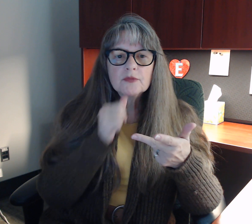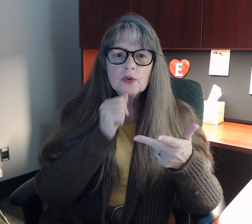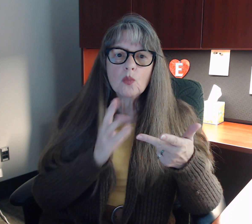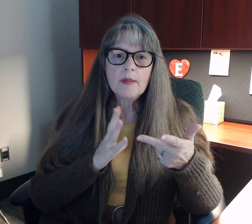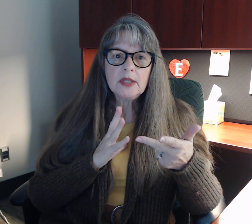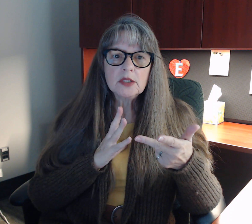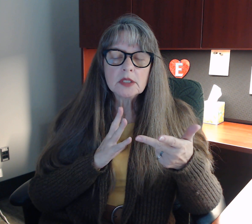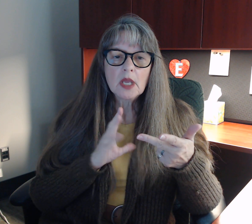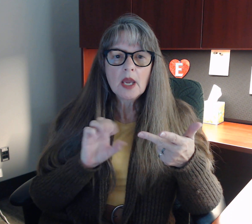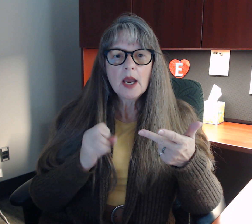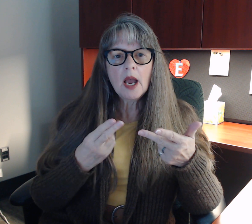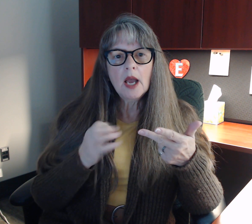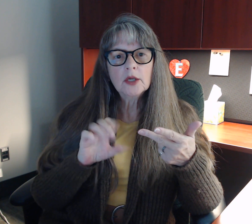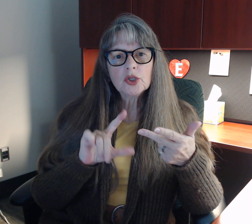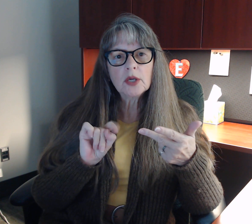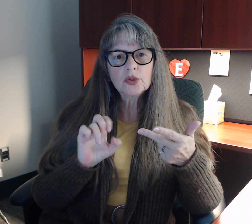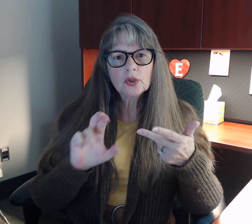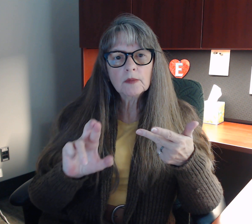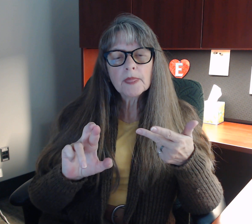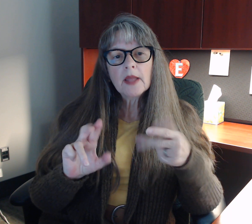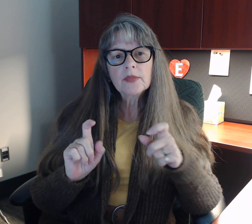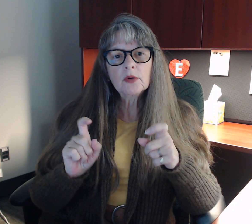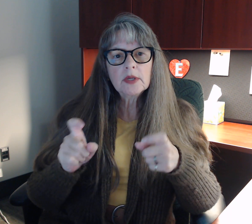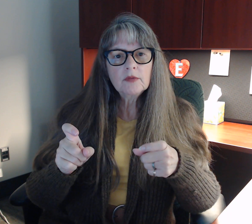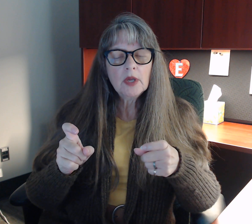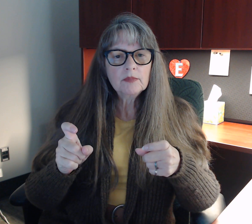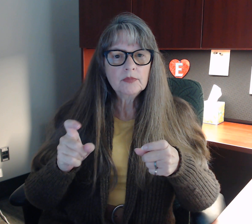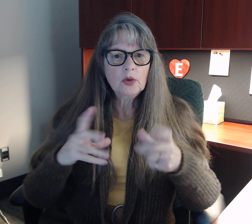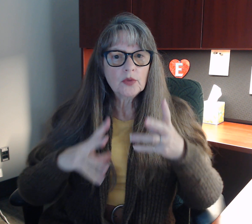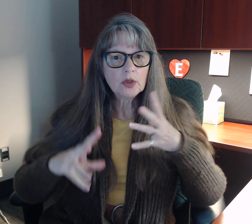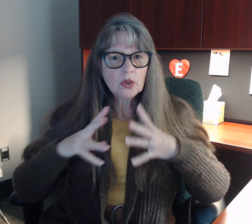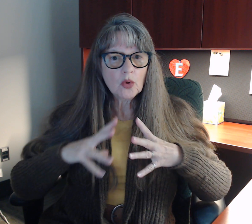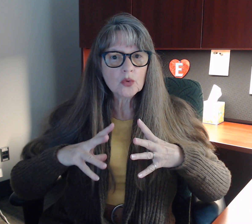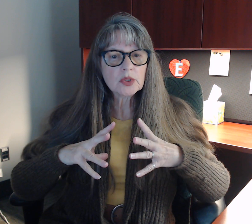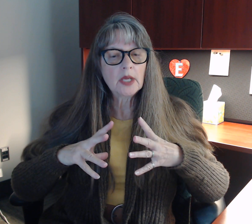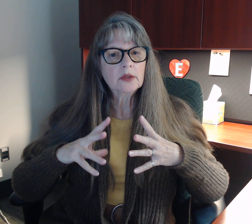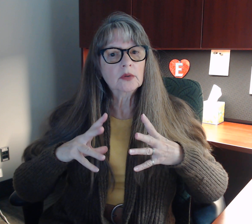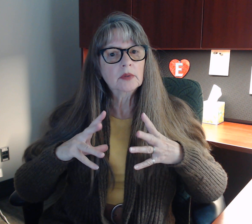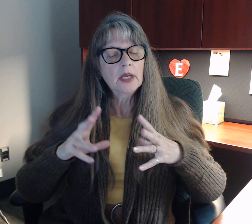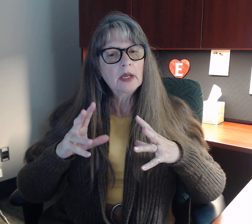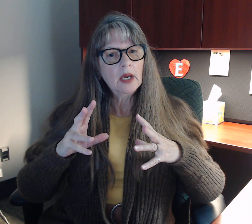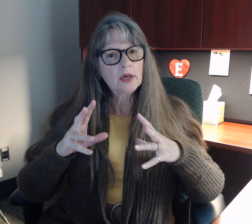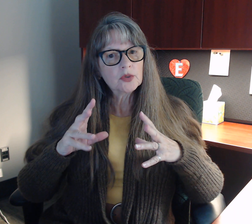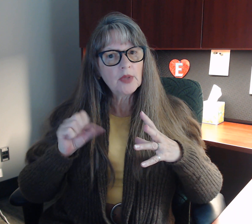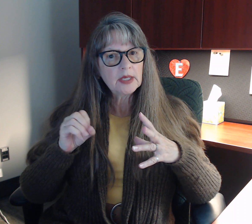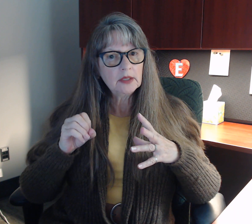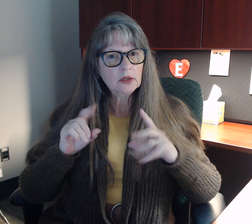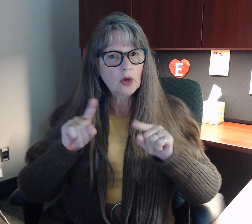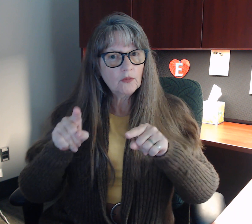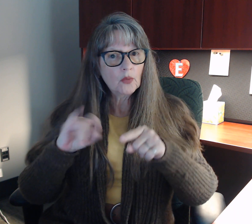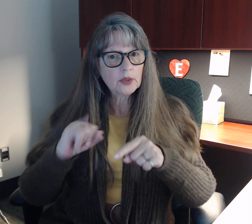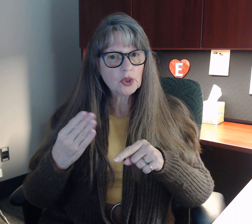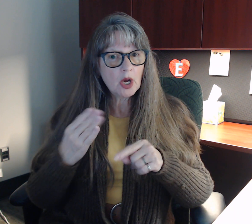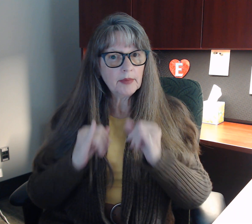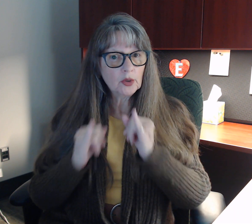the women's shelter they'll give them the clothes like they're so they can go for a job